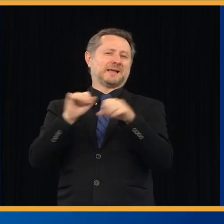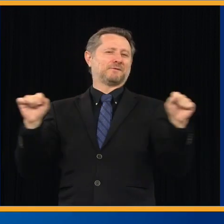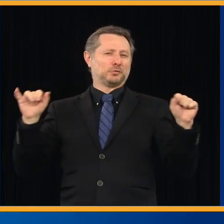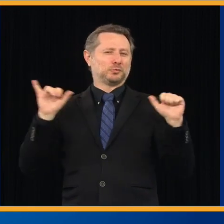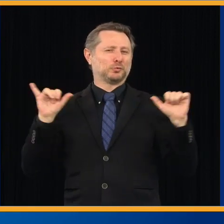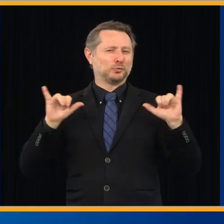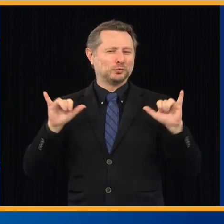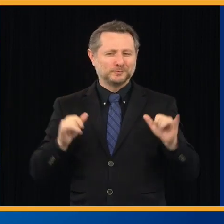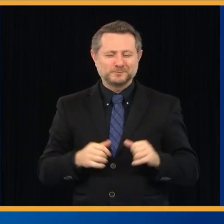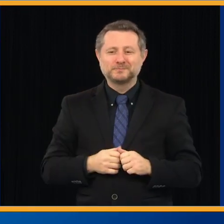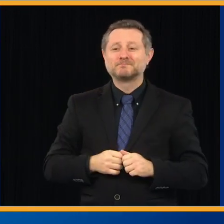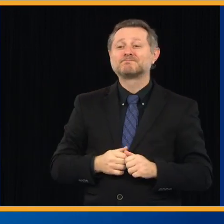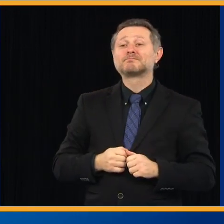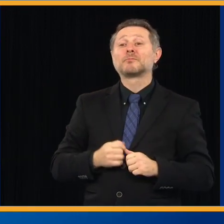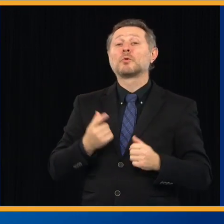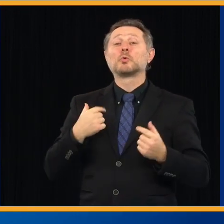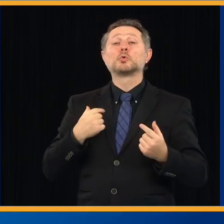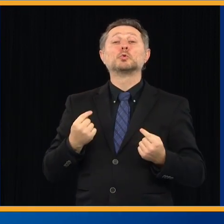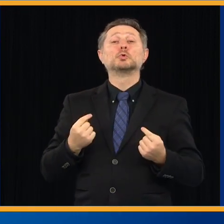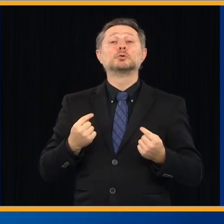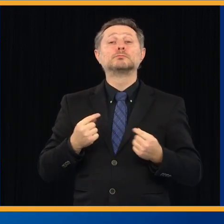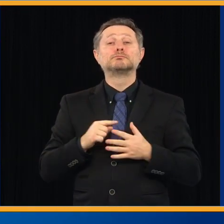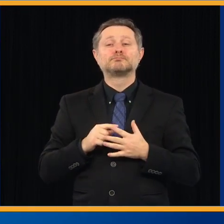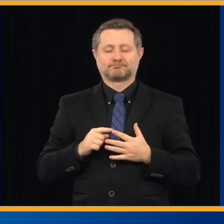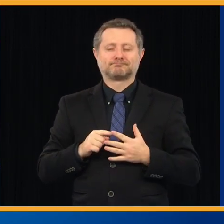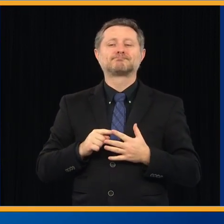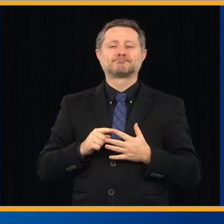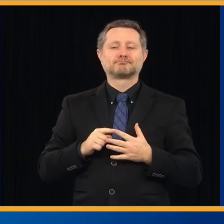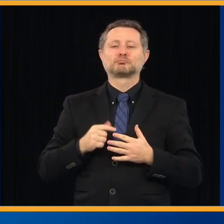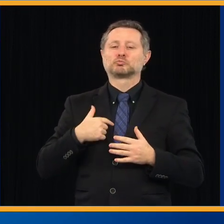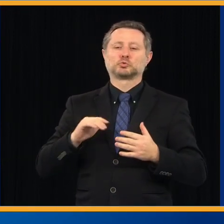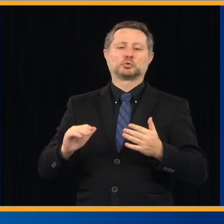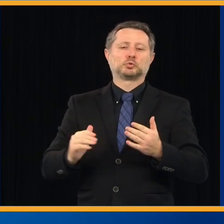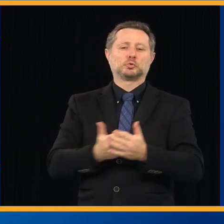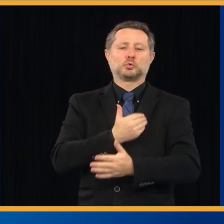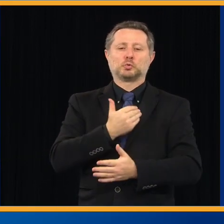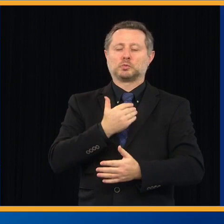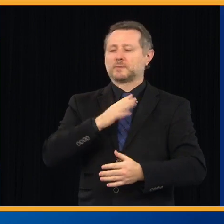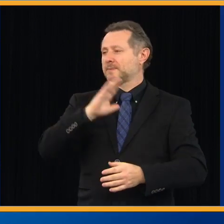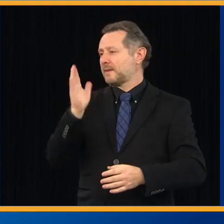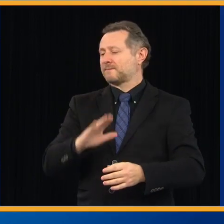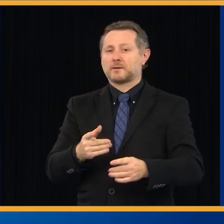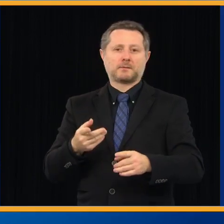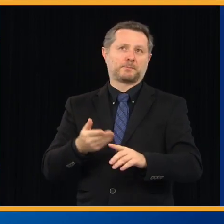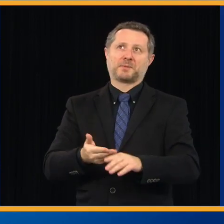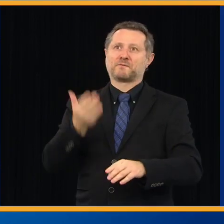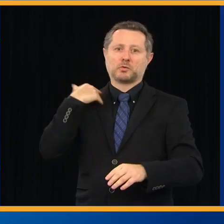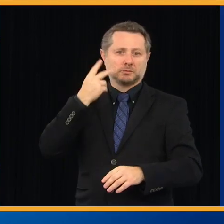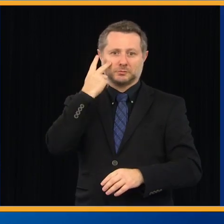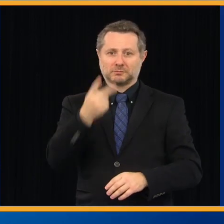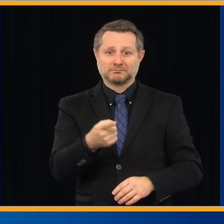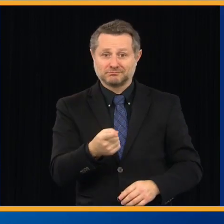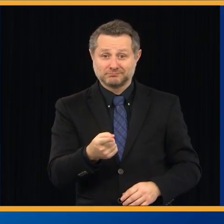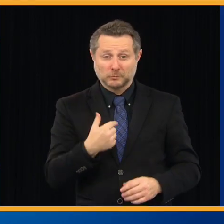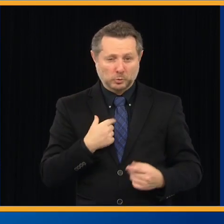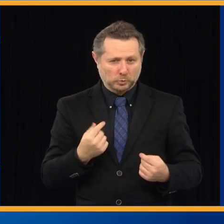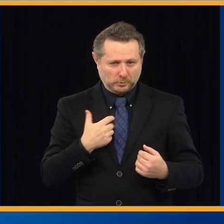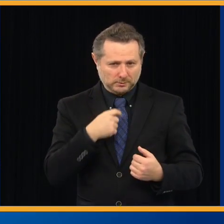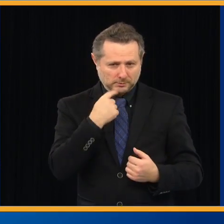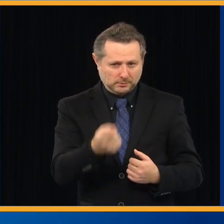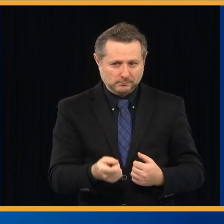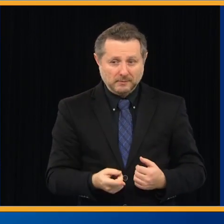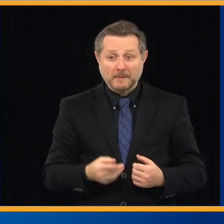public, we're going to do something that has never been done before. And that is that the